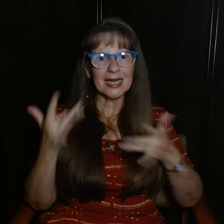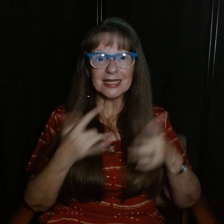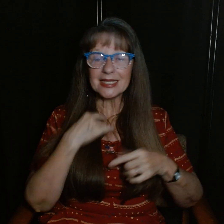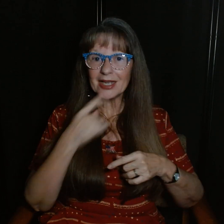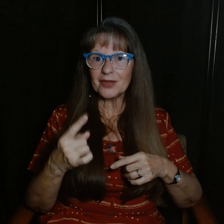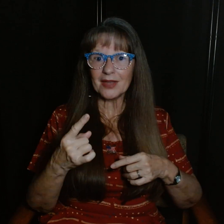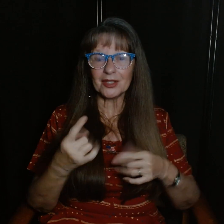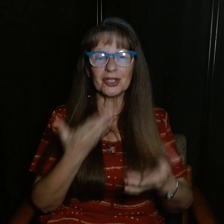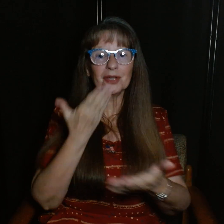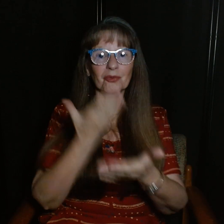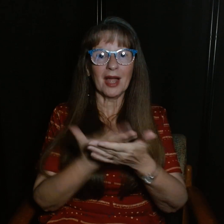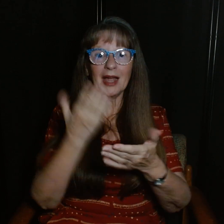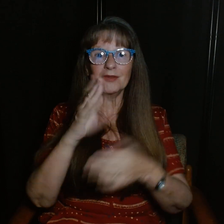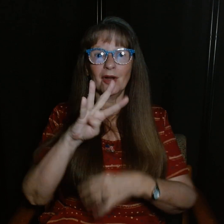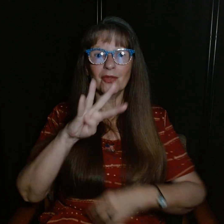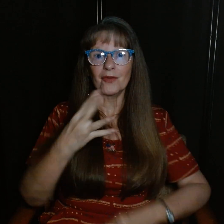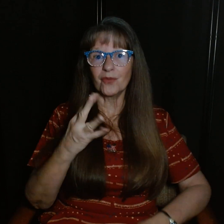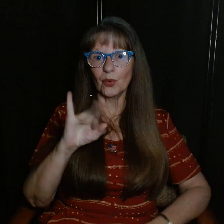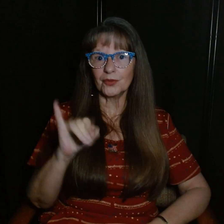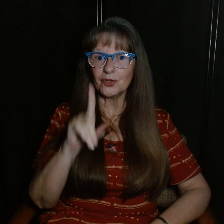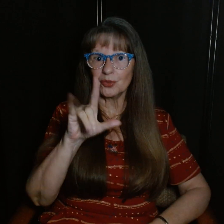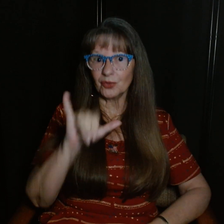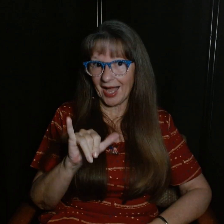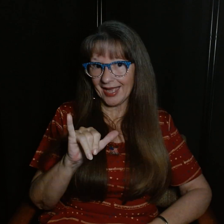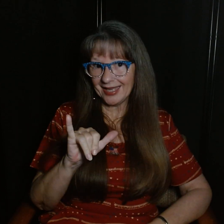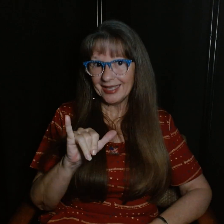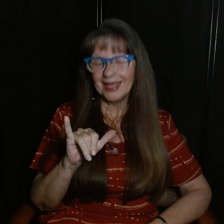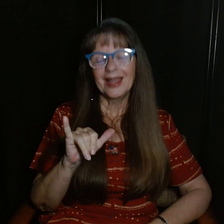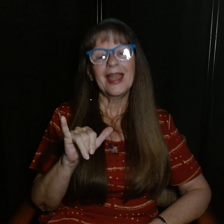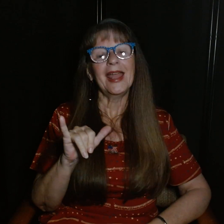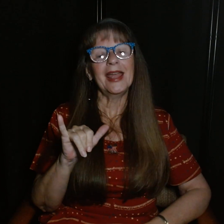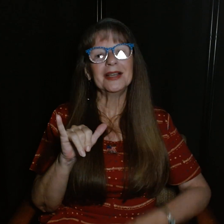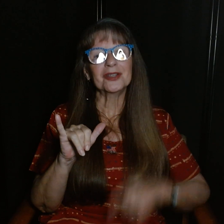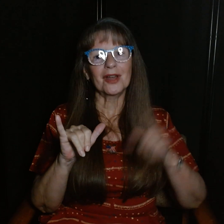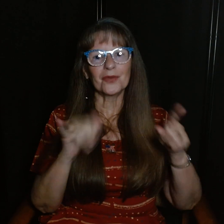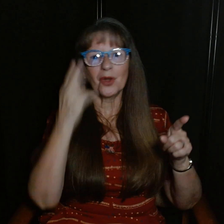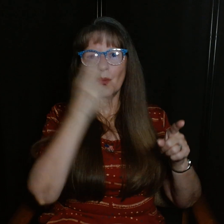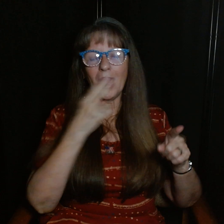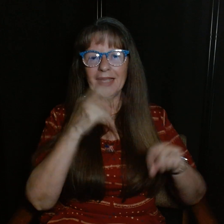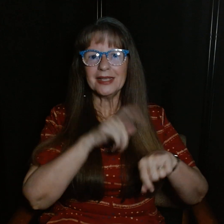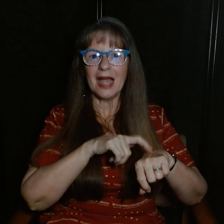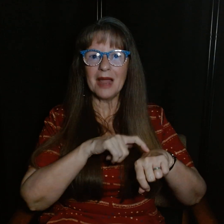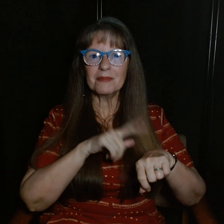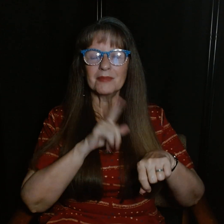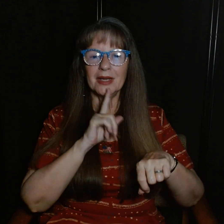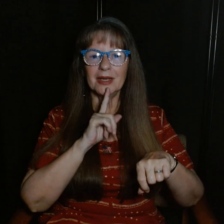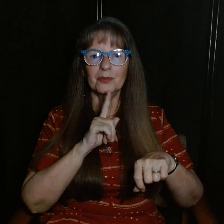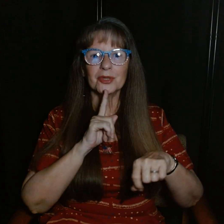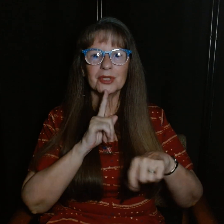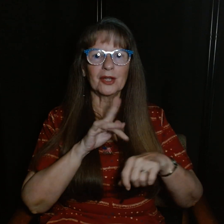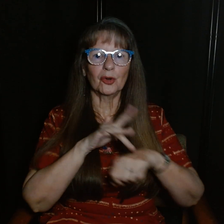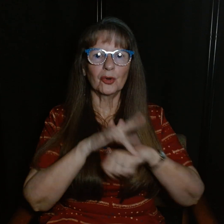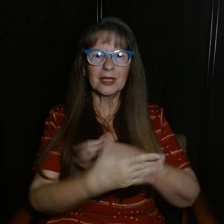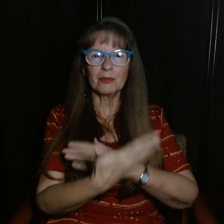to tell you that she arrived on the 4th of July, and for Hawaii time, it was like early in the